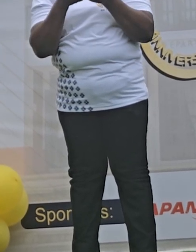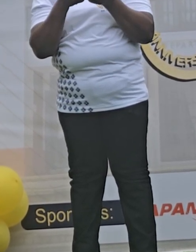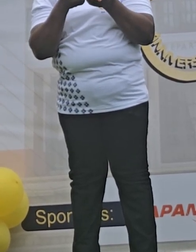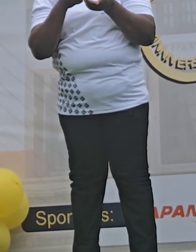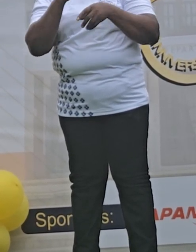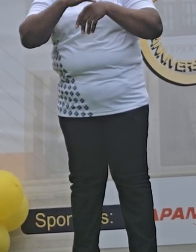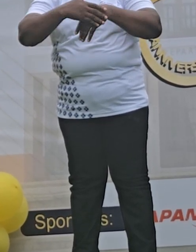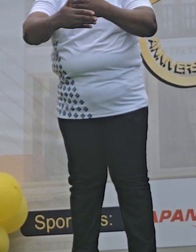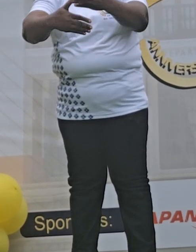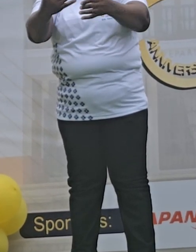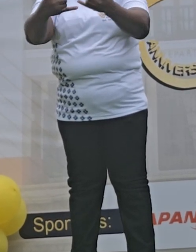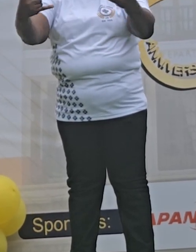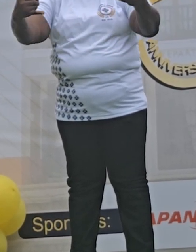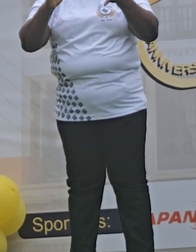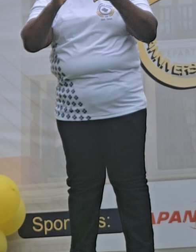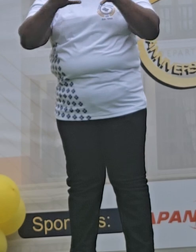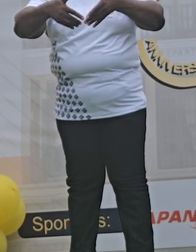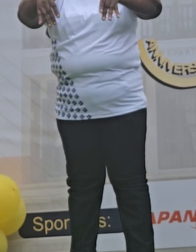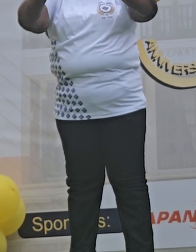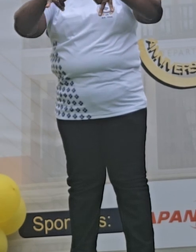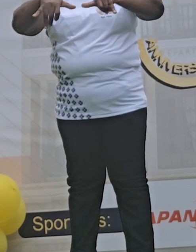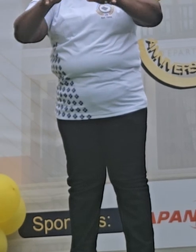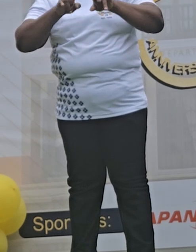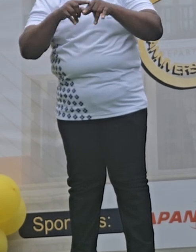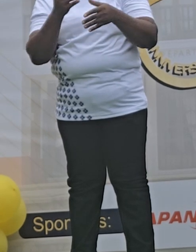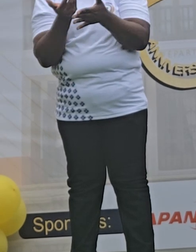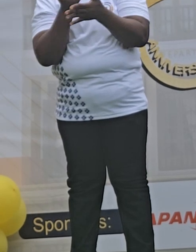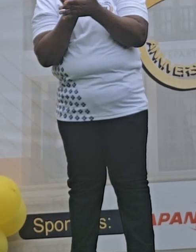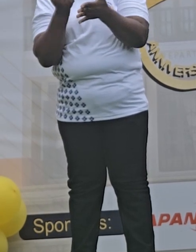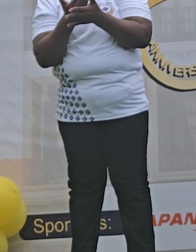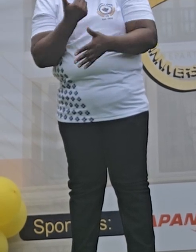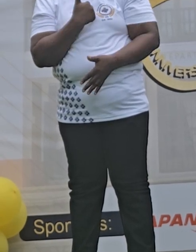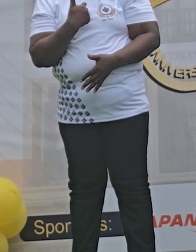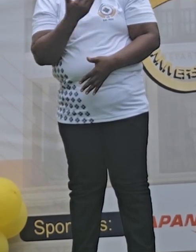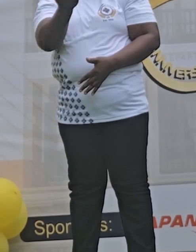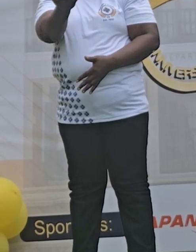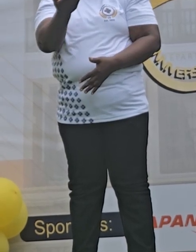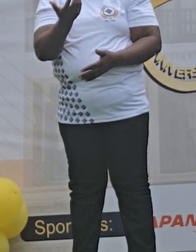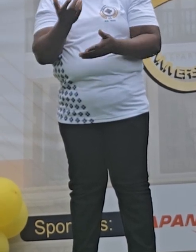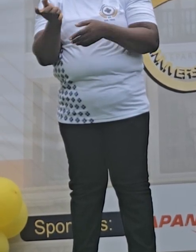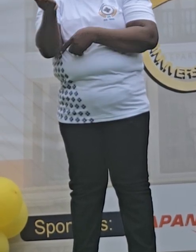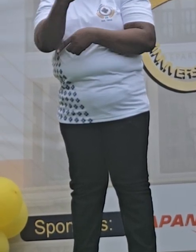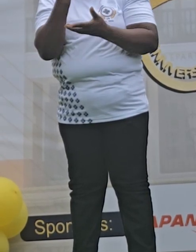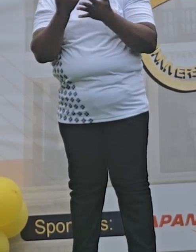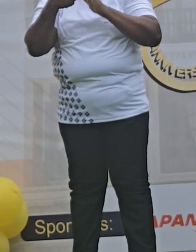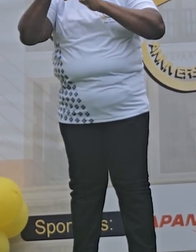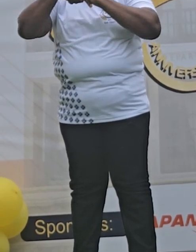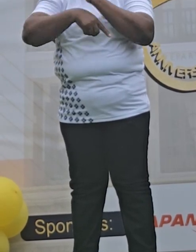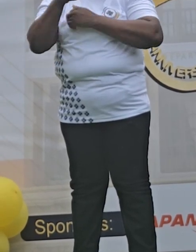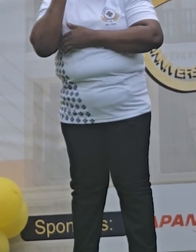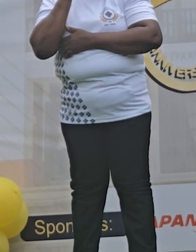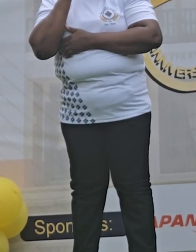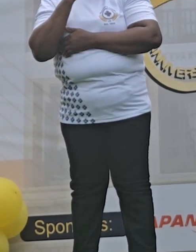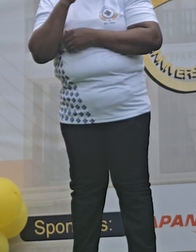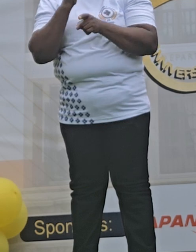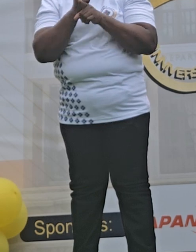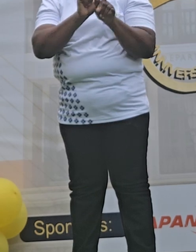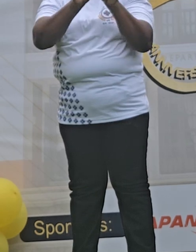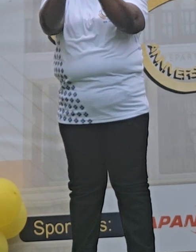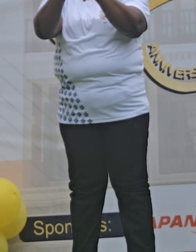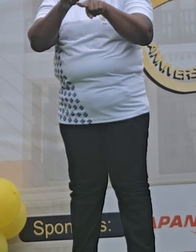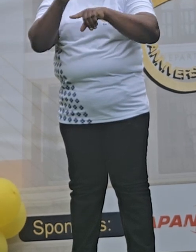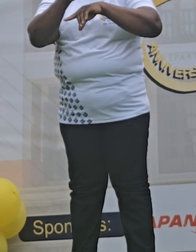online, the latest that we have. So for those of you who want detailed history, just